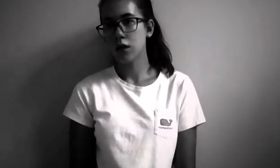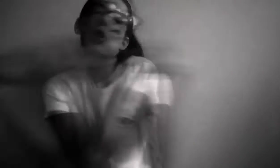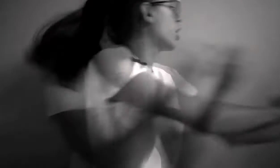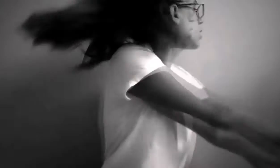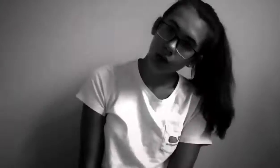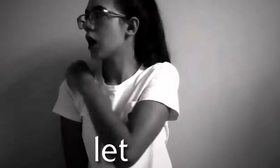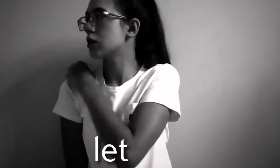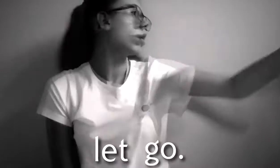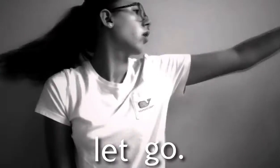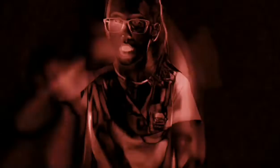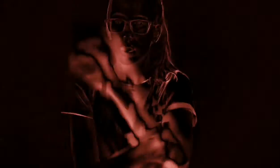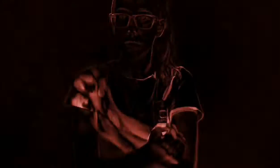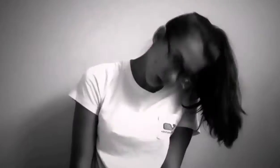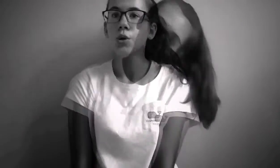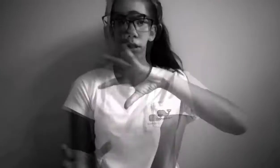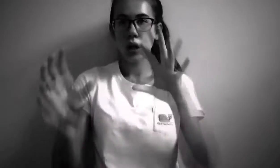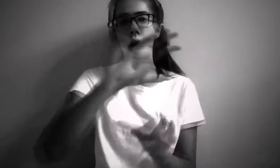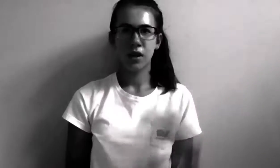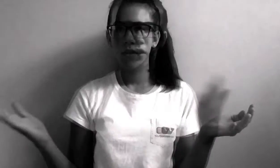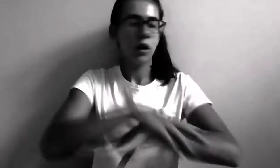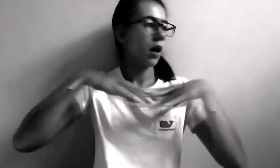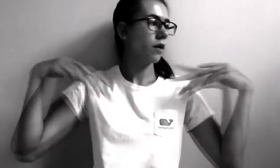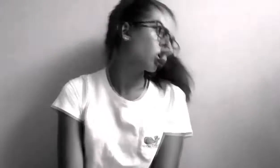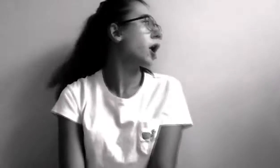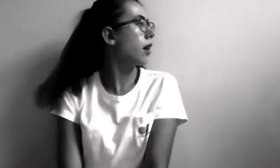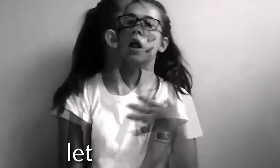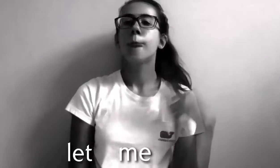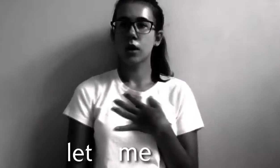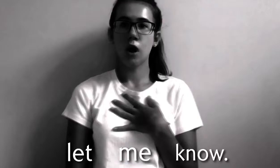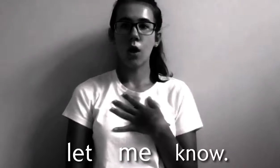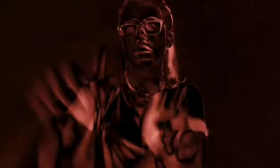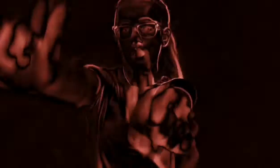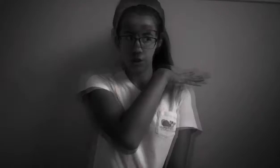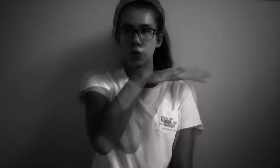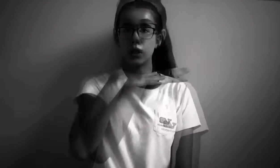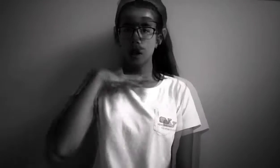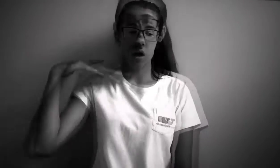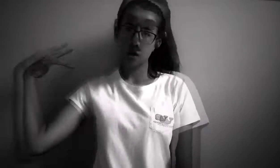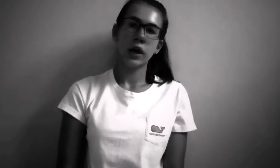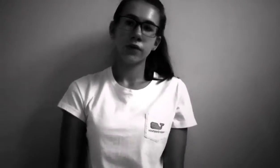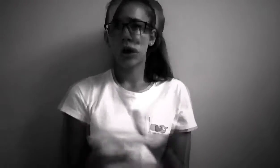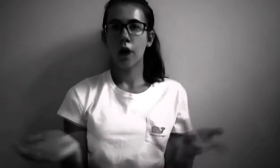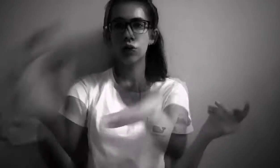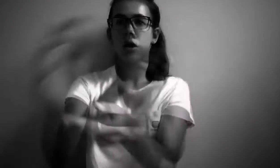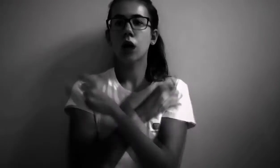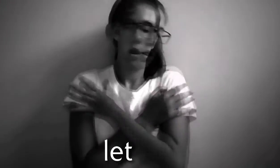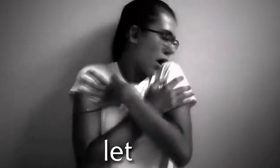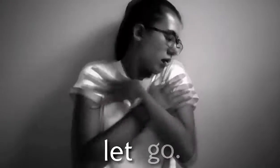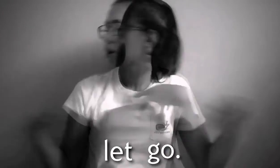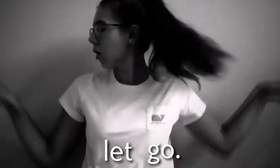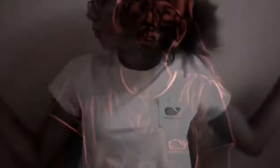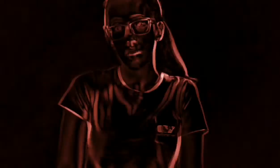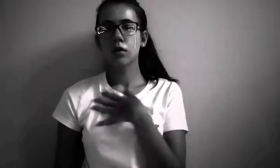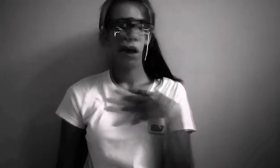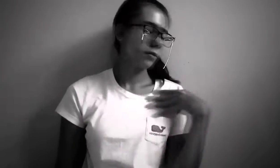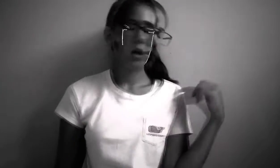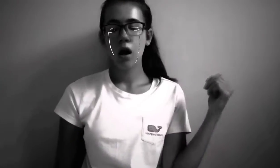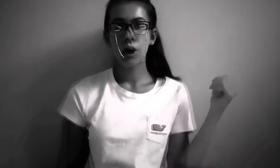not afraid to let go. You decide if you're ever gonna let me know. Yeah, suicide if you ever try to let go. I'm sad, I